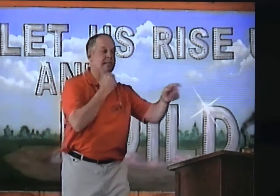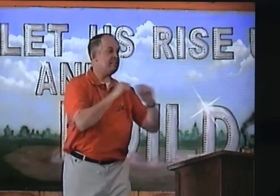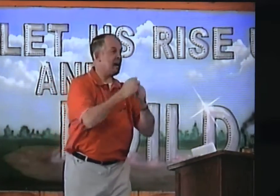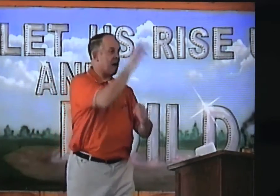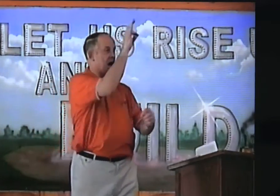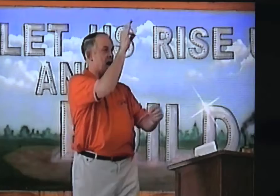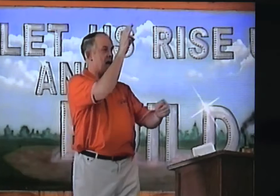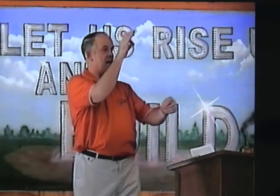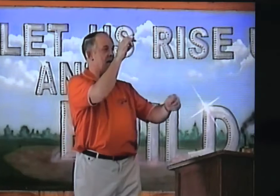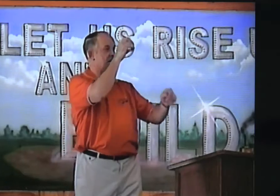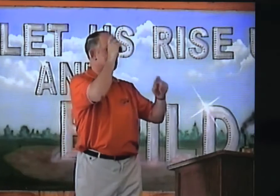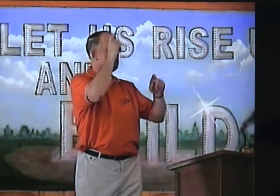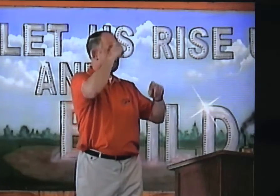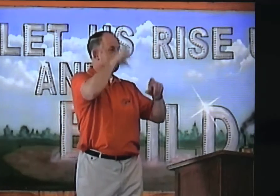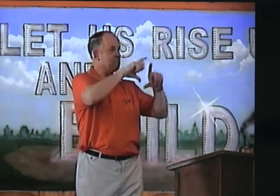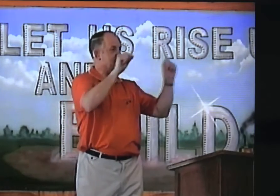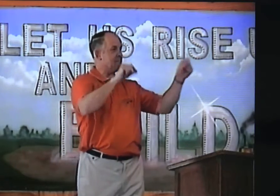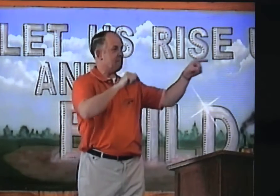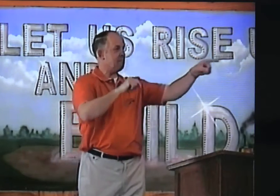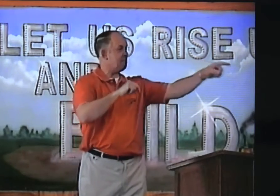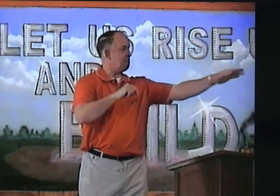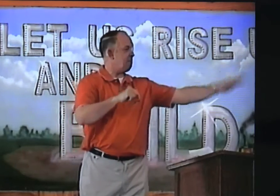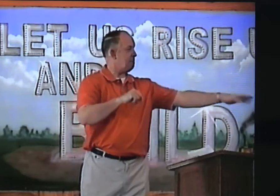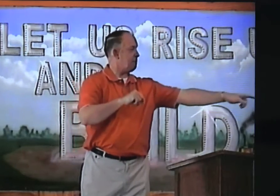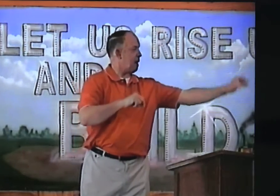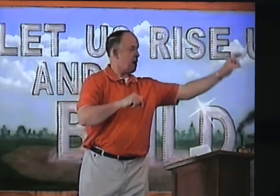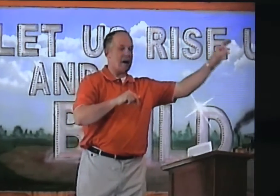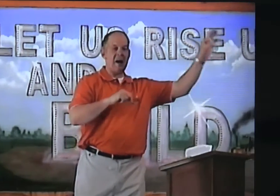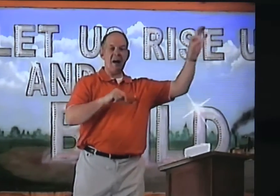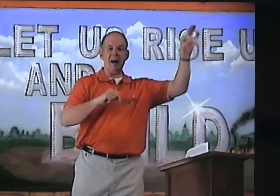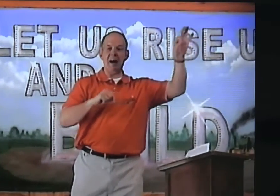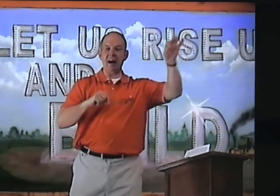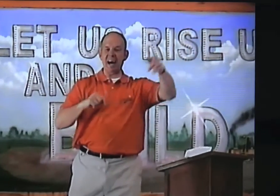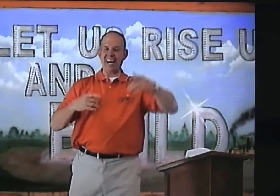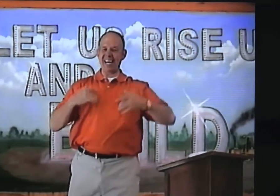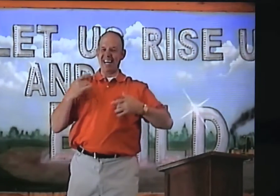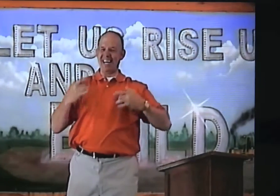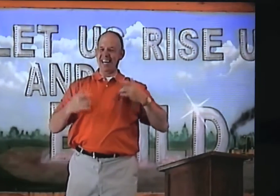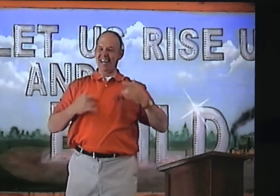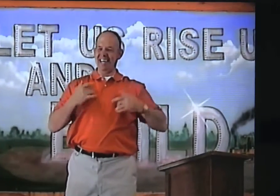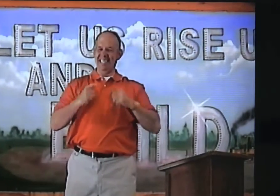Oh,